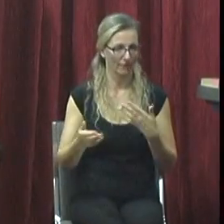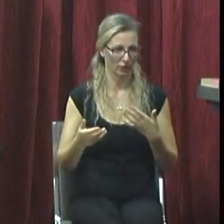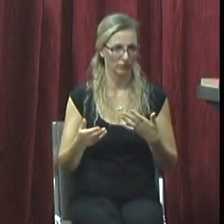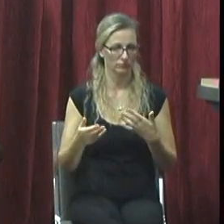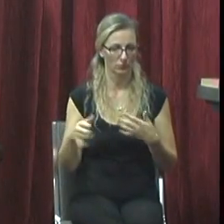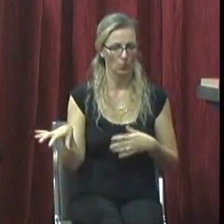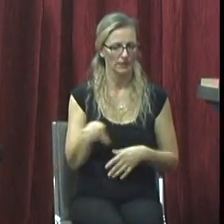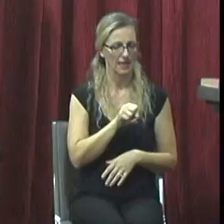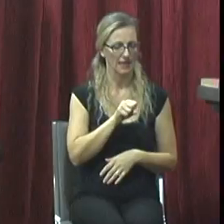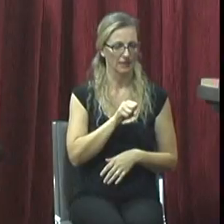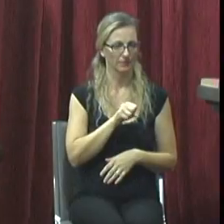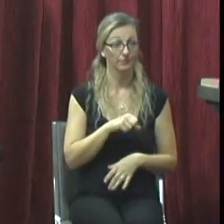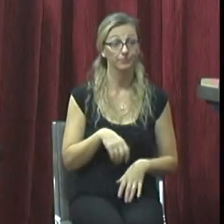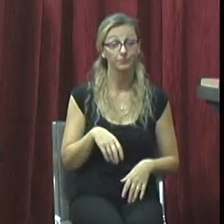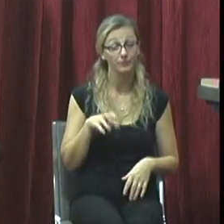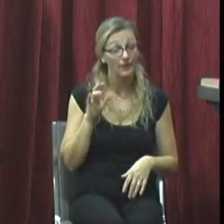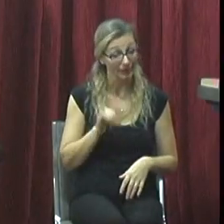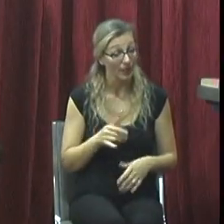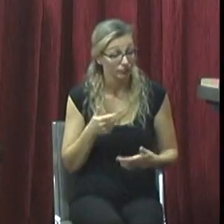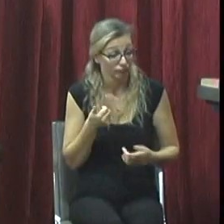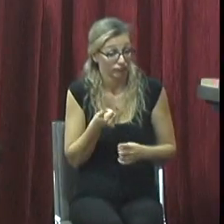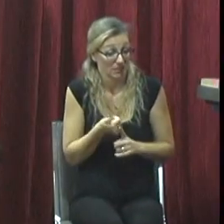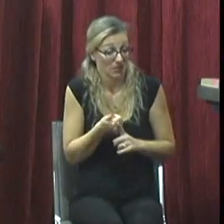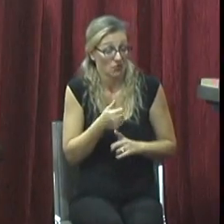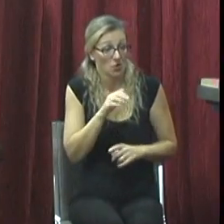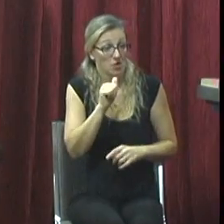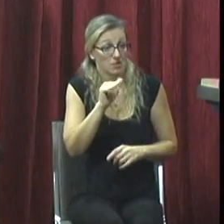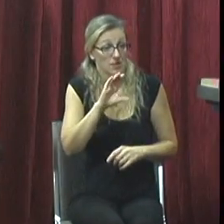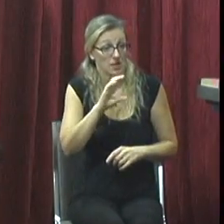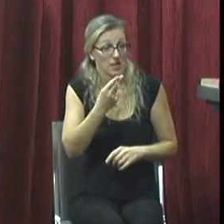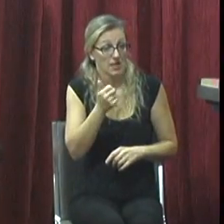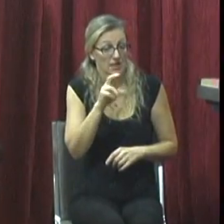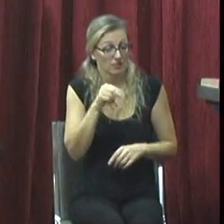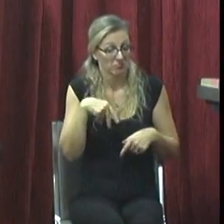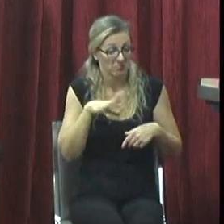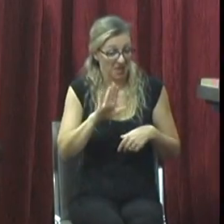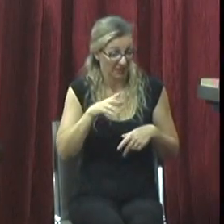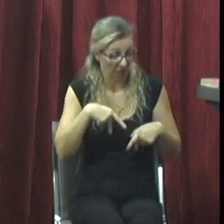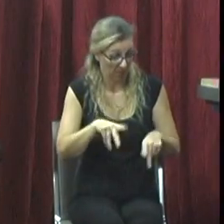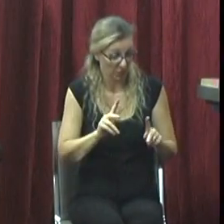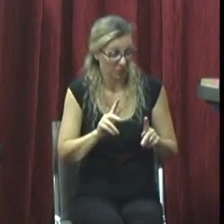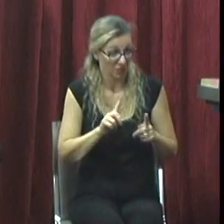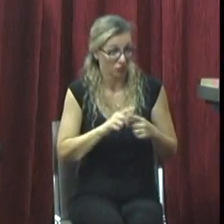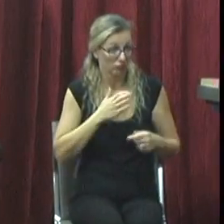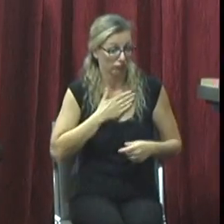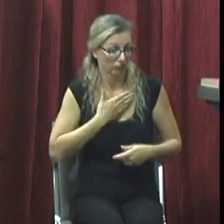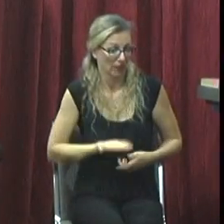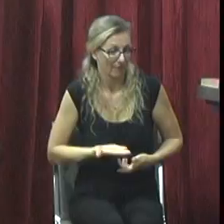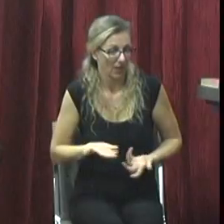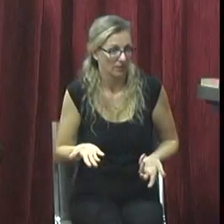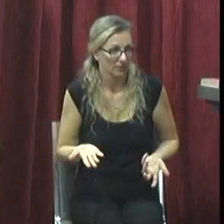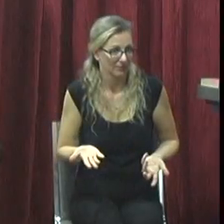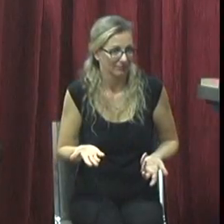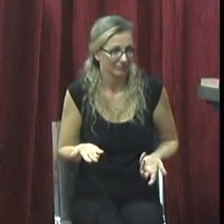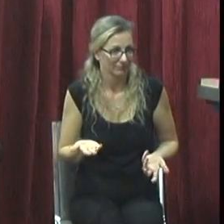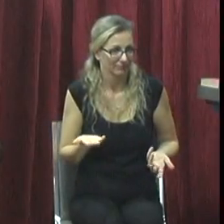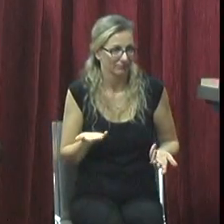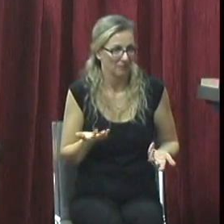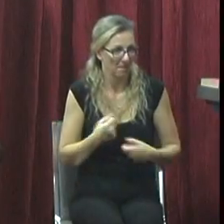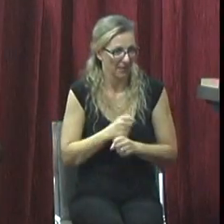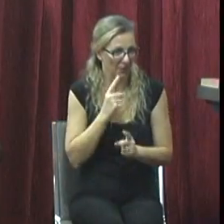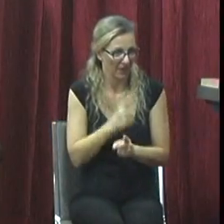been Achan's opportunity to repent and confess and bring back the banned items to be destroyed.